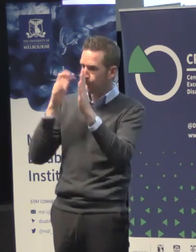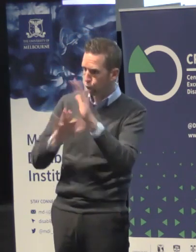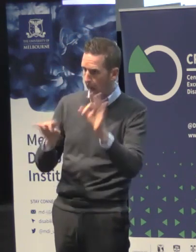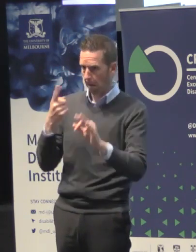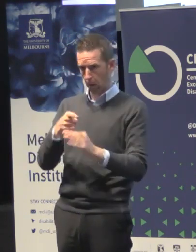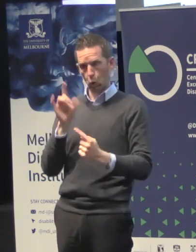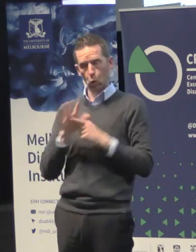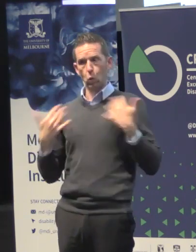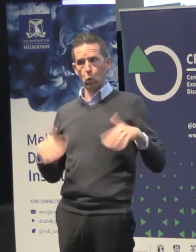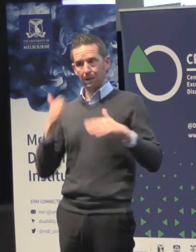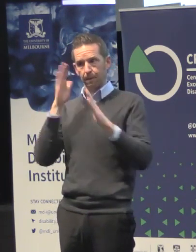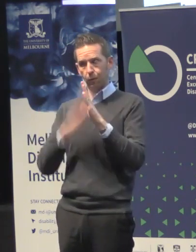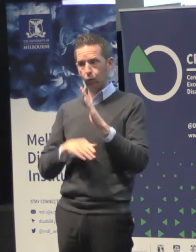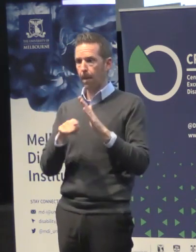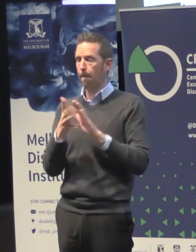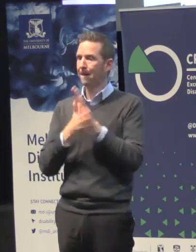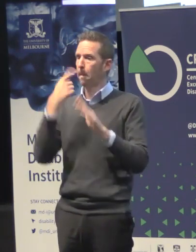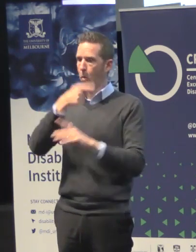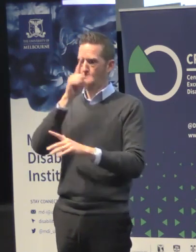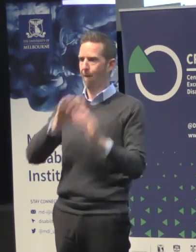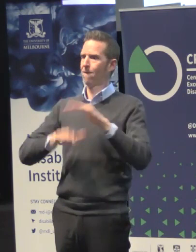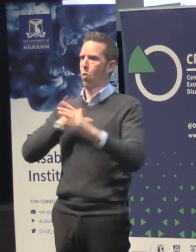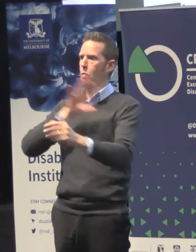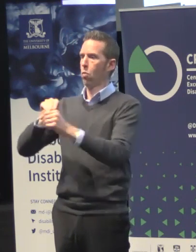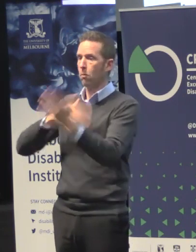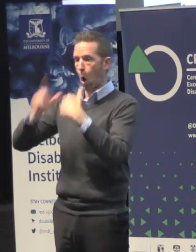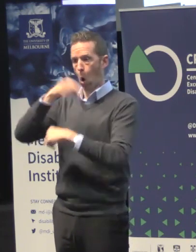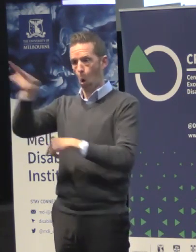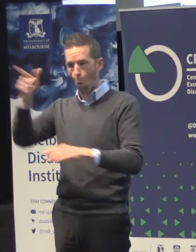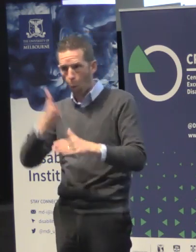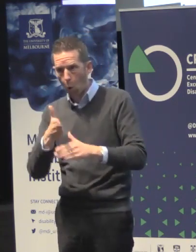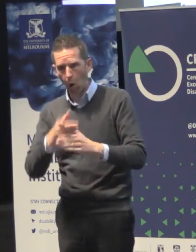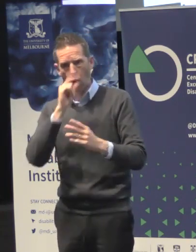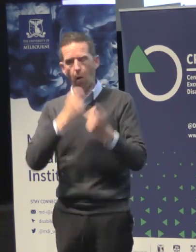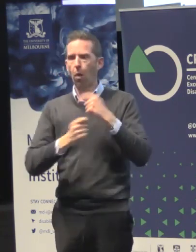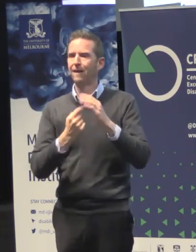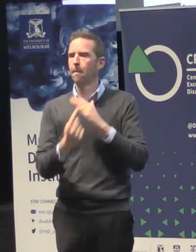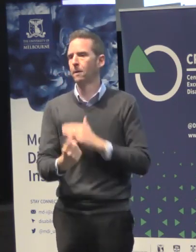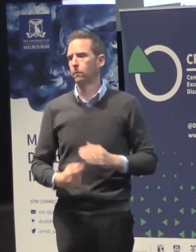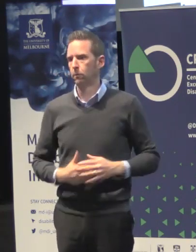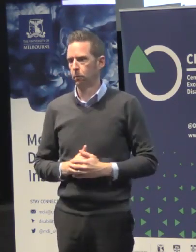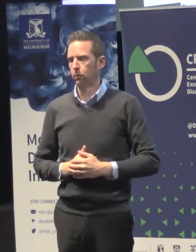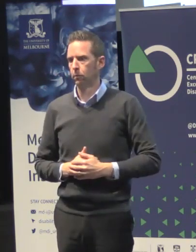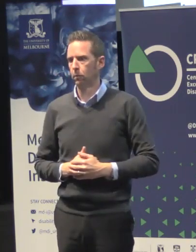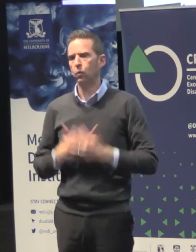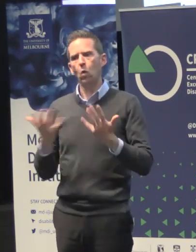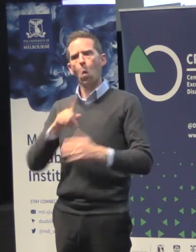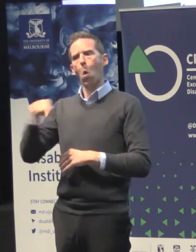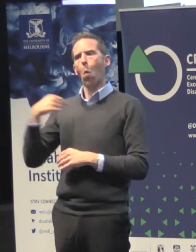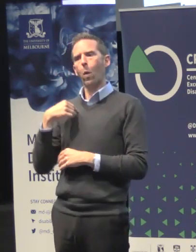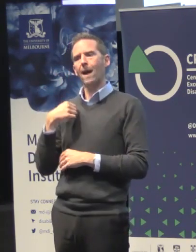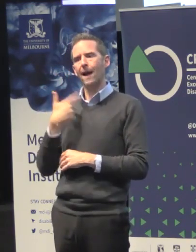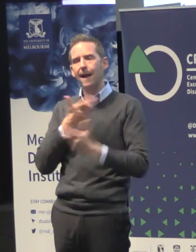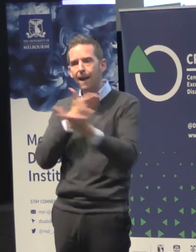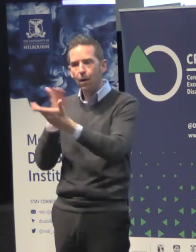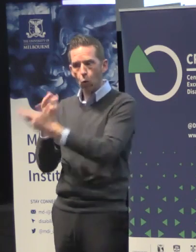experience. It enables people to participate, to work, to be independent. So we talked to 30